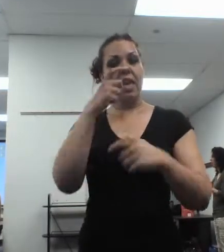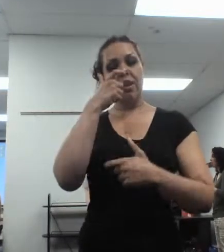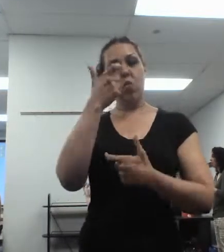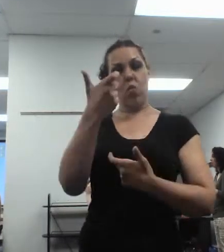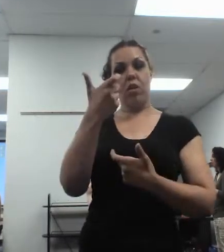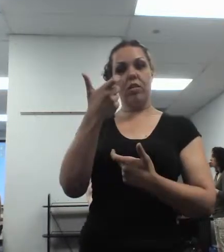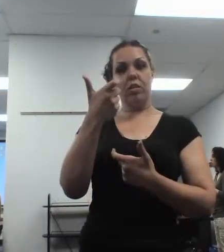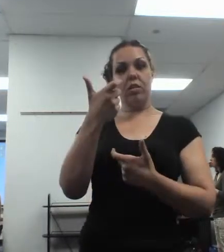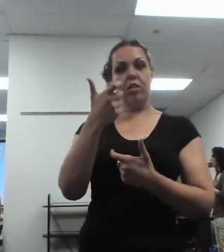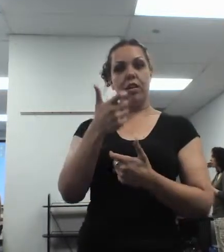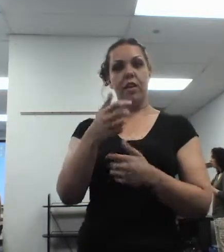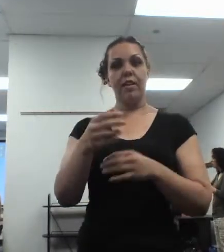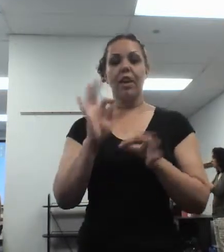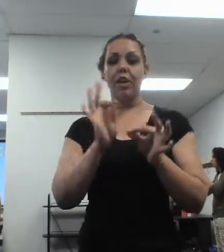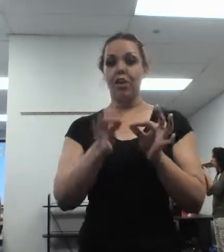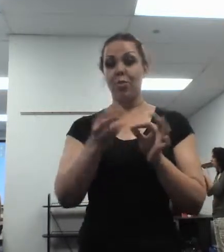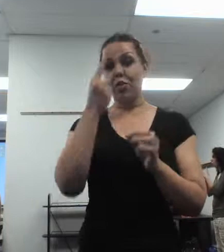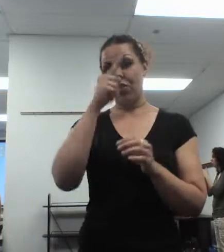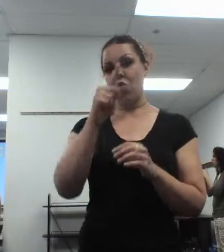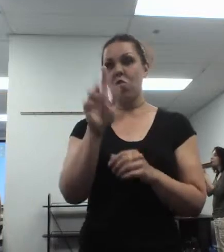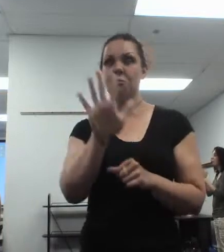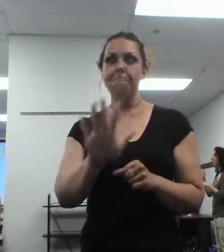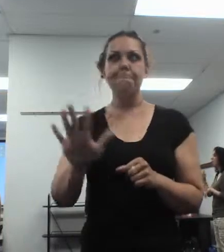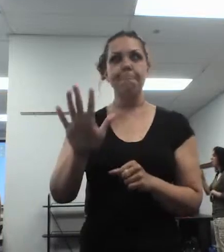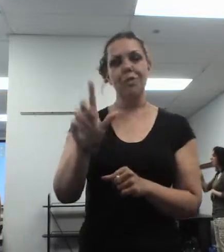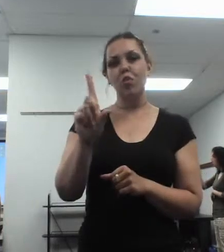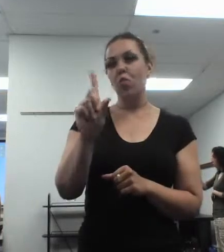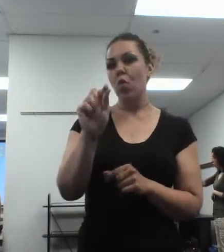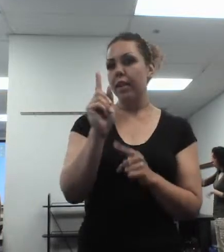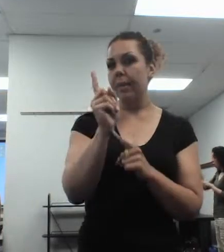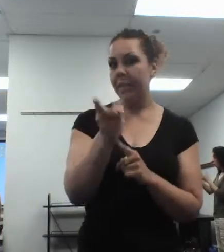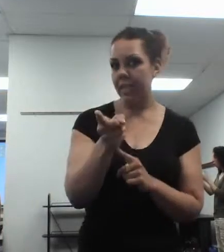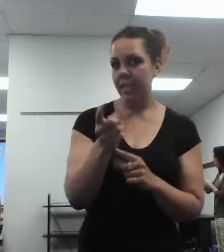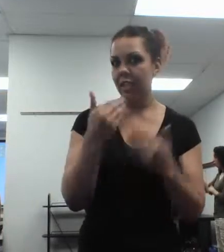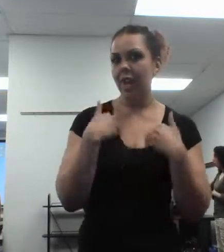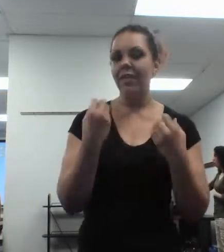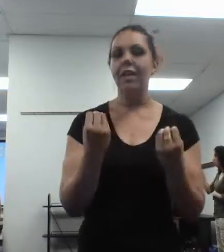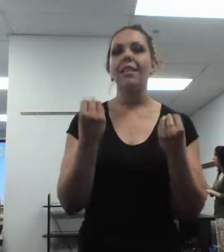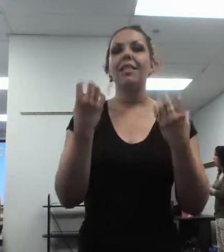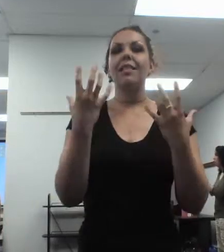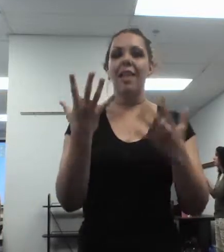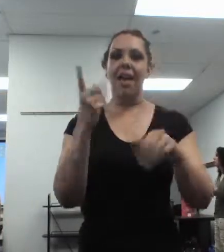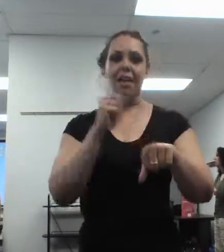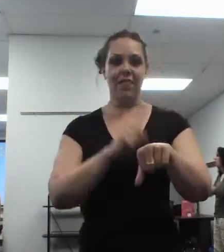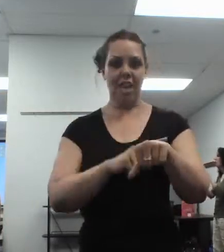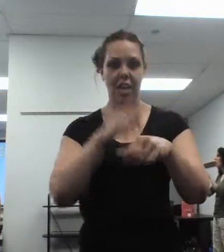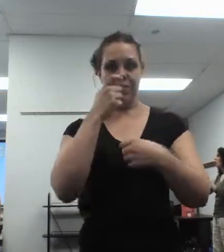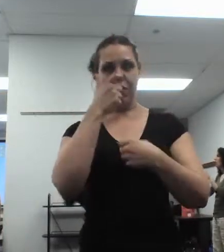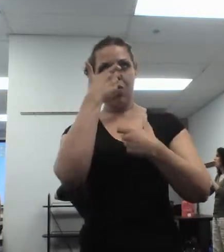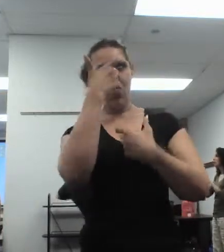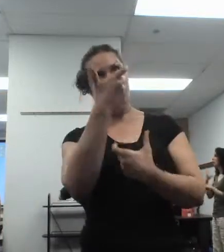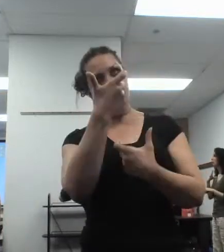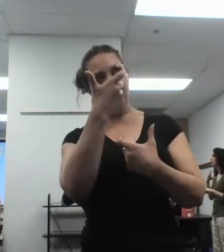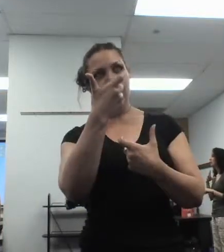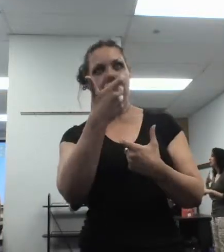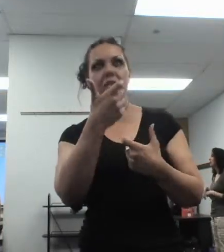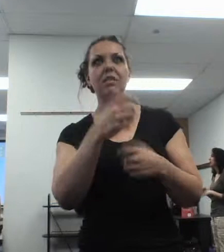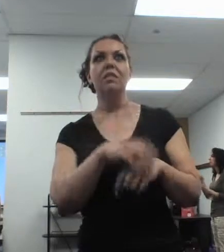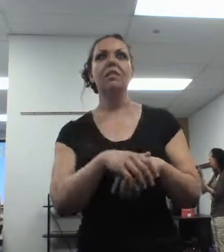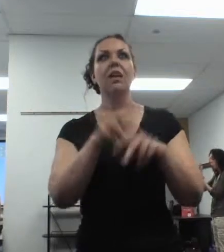good 20 minutes, so you have plenty of time to watch them, read through, clearly